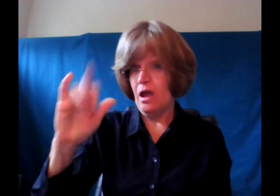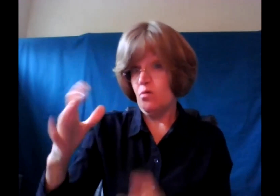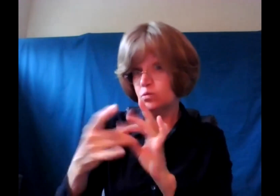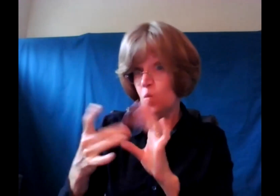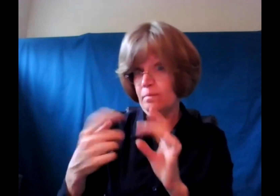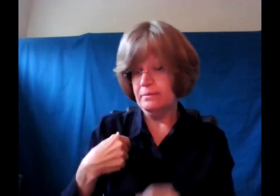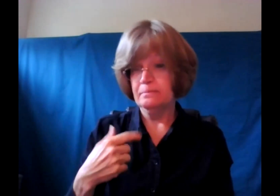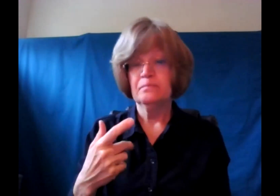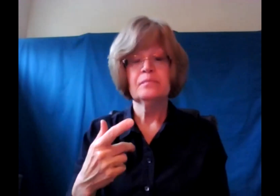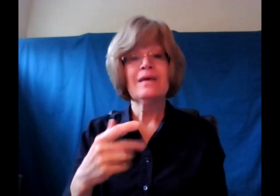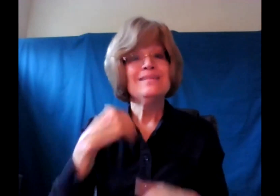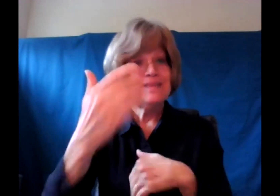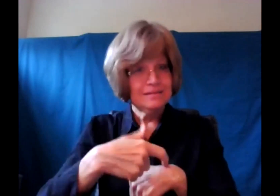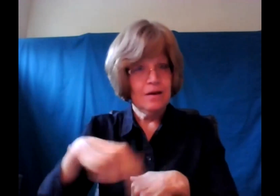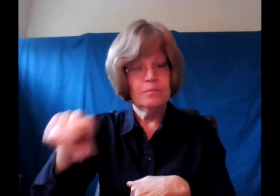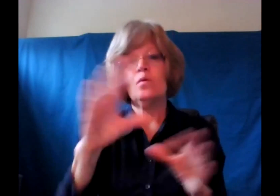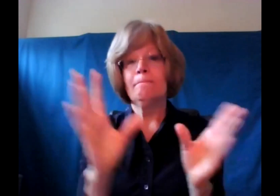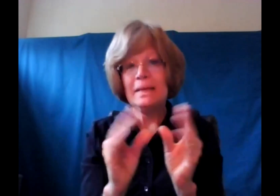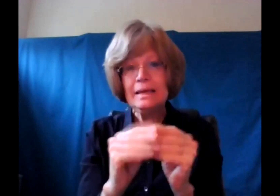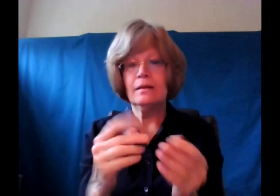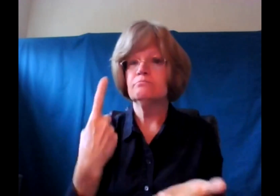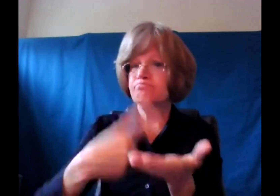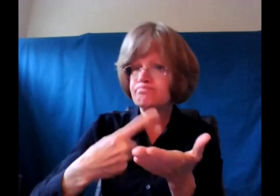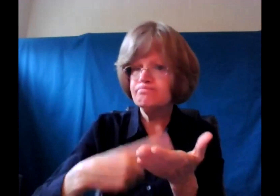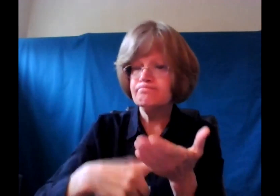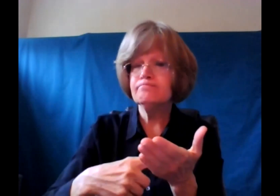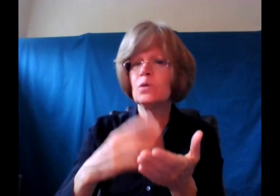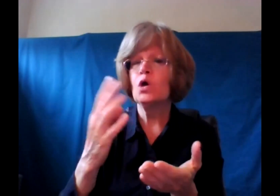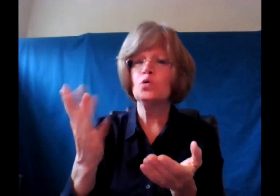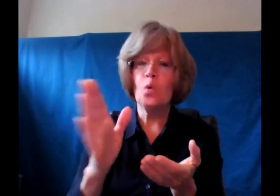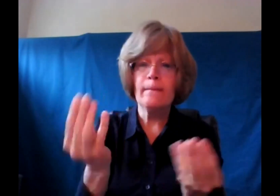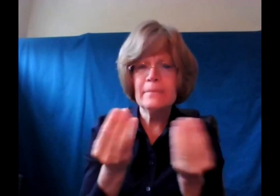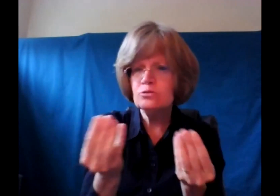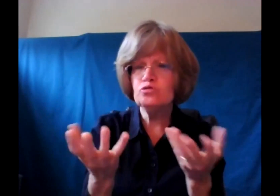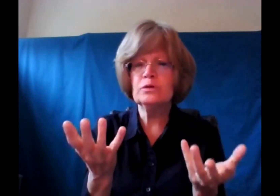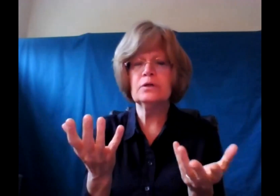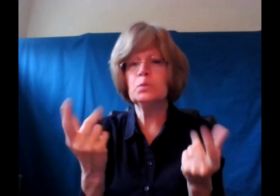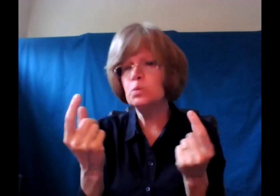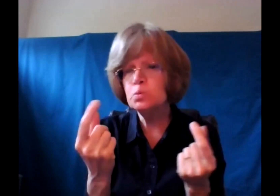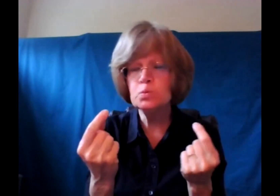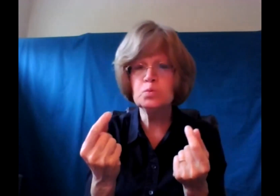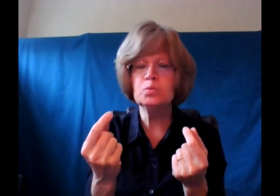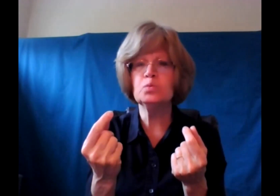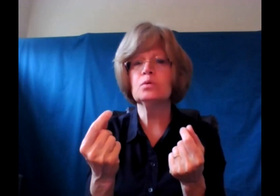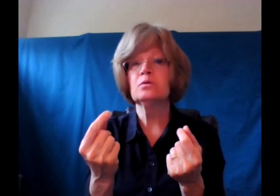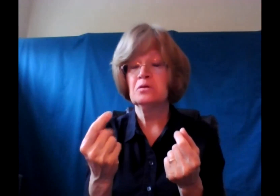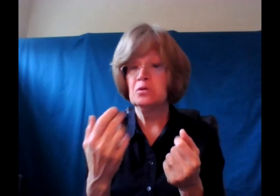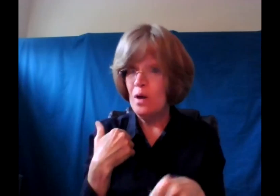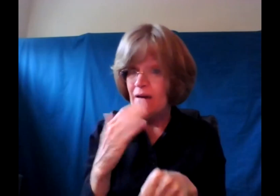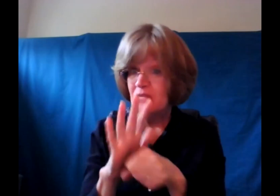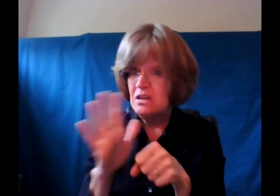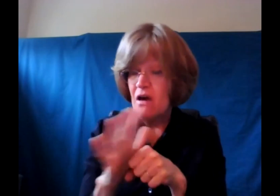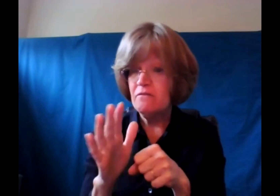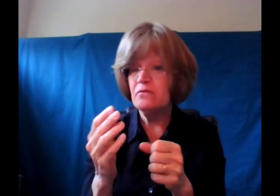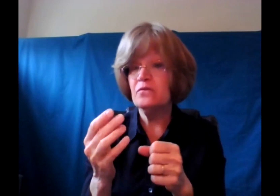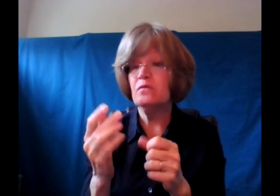But the next time that you're meeting and the next time that you're talking about what ministries you're going to do and whether or not you have enough to go